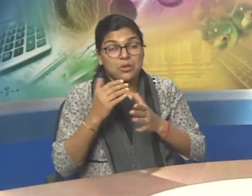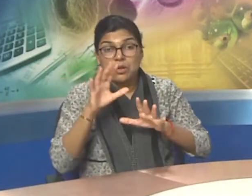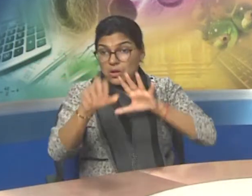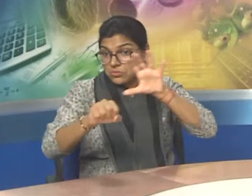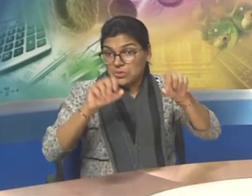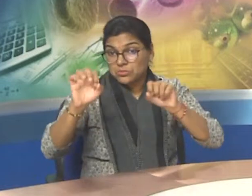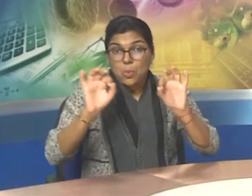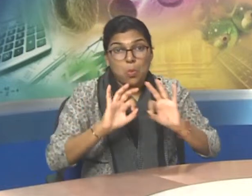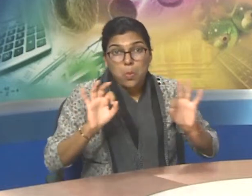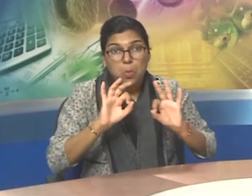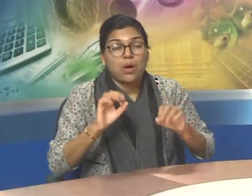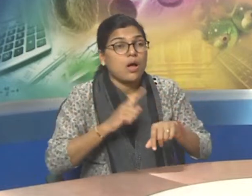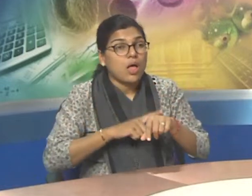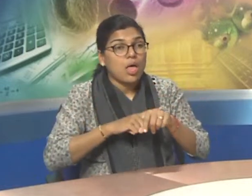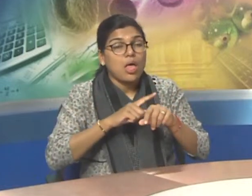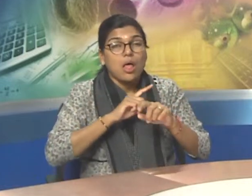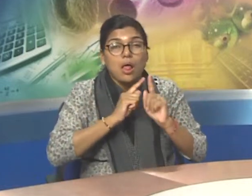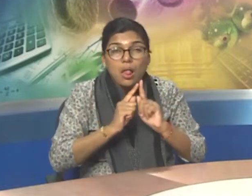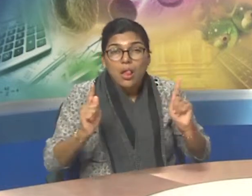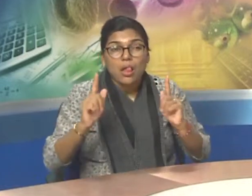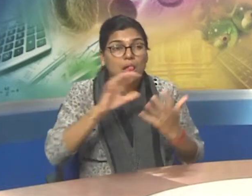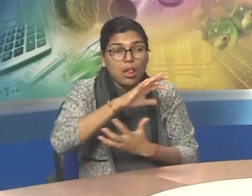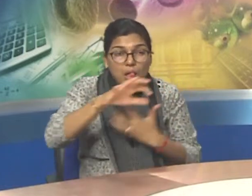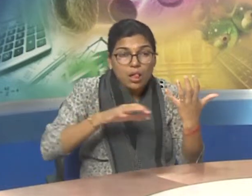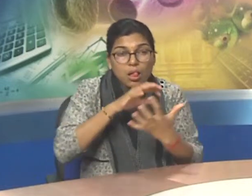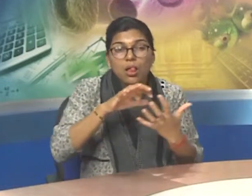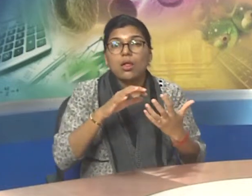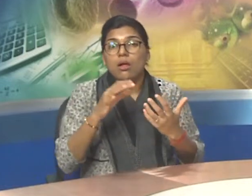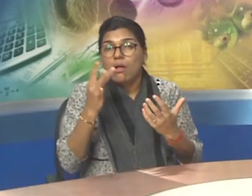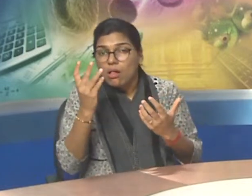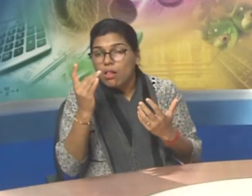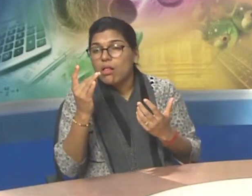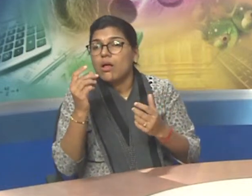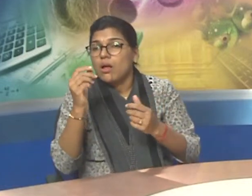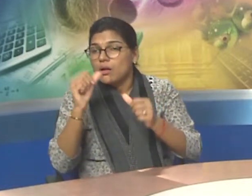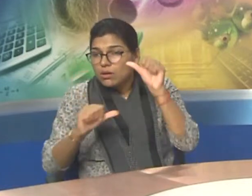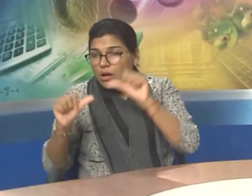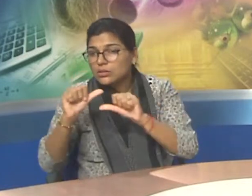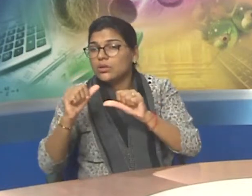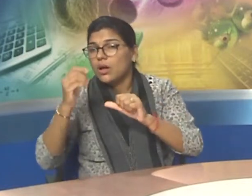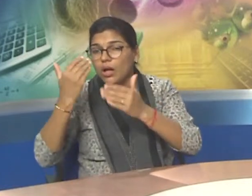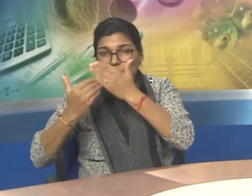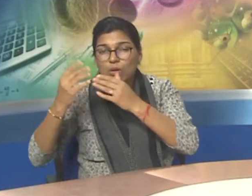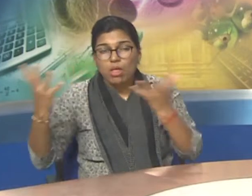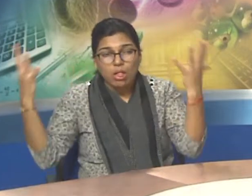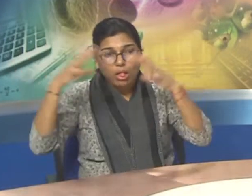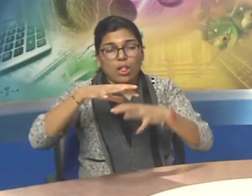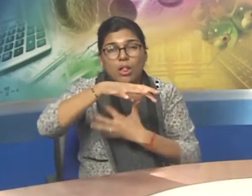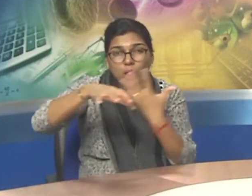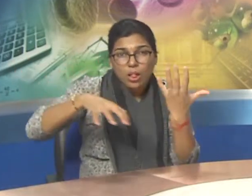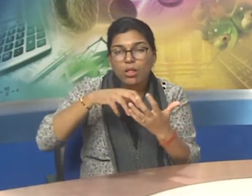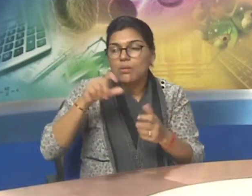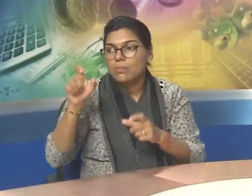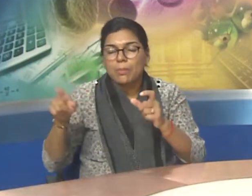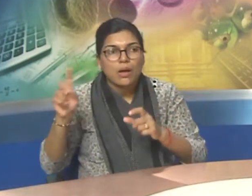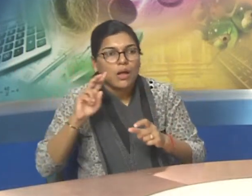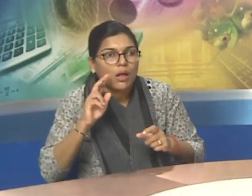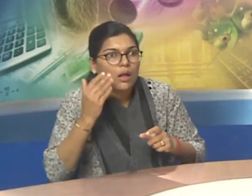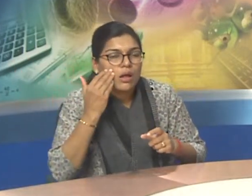So classified arrangement is generally seen in all the libraries so that it can save the time of the user, whoever comes